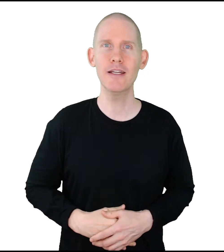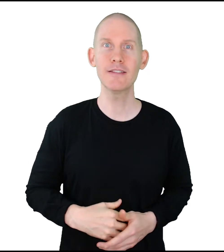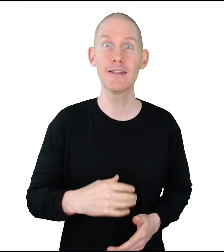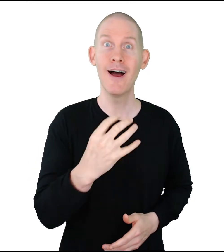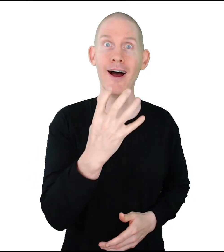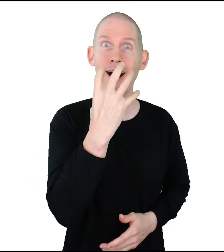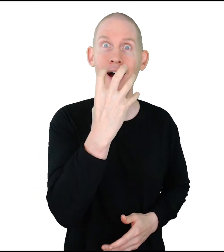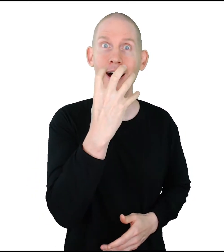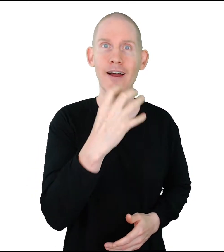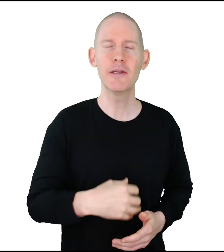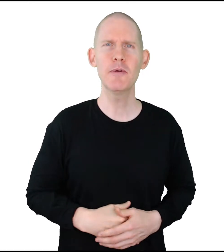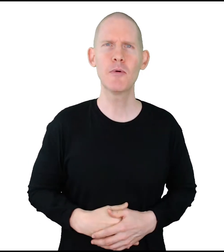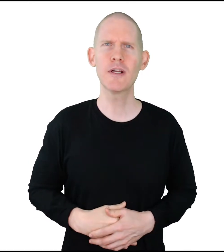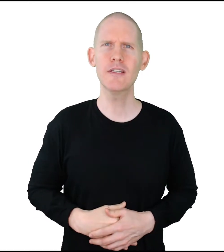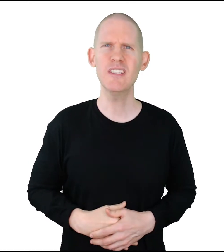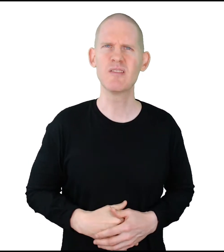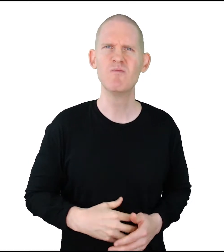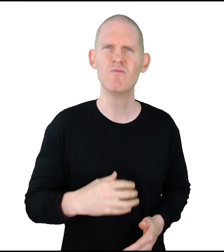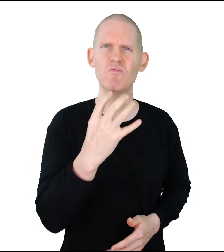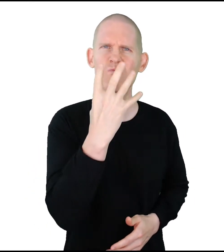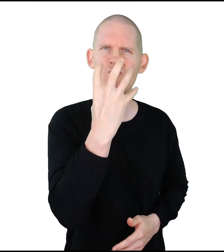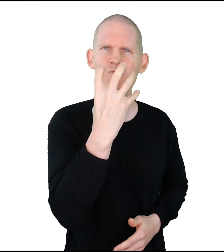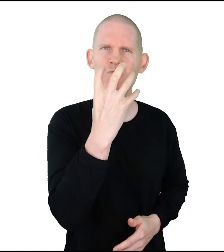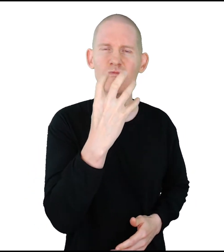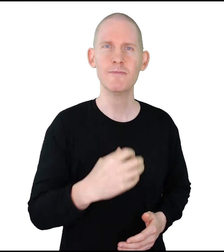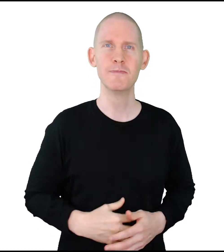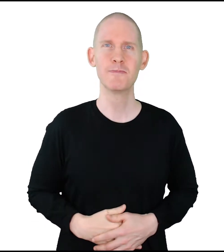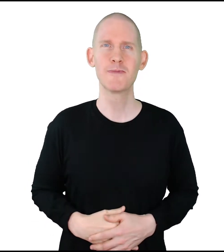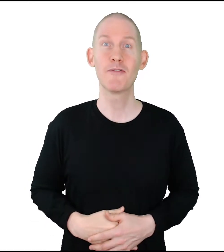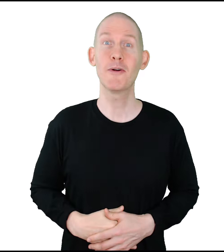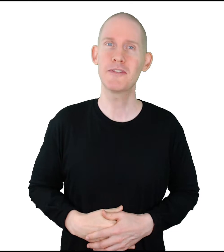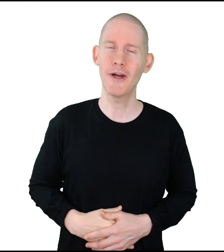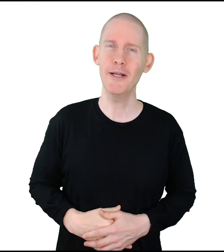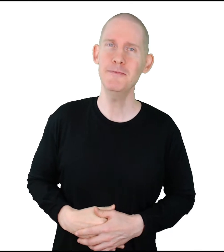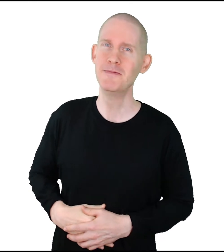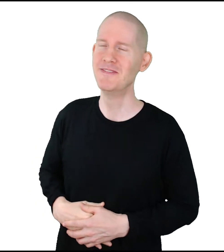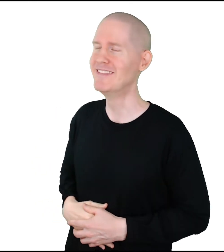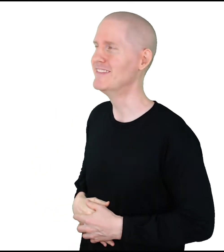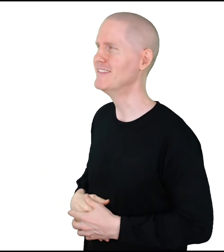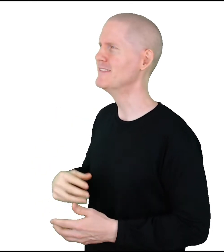this. You'd be more like this. From the side.